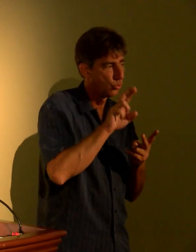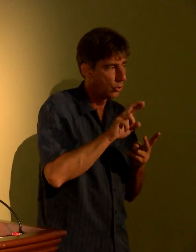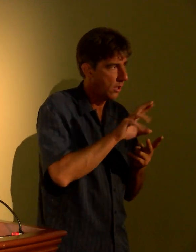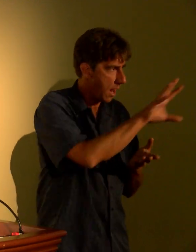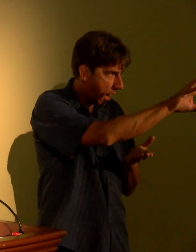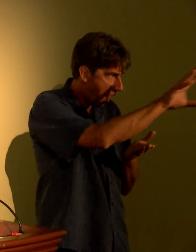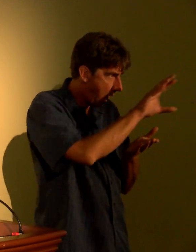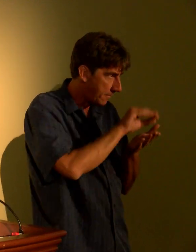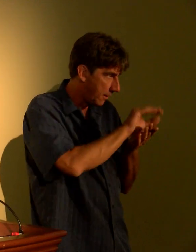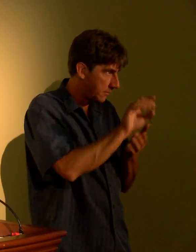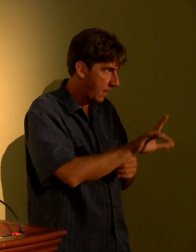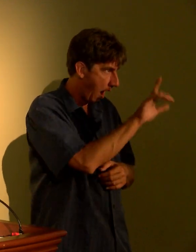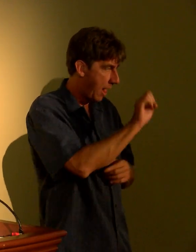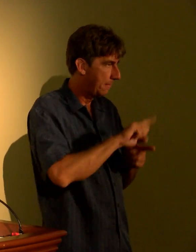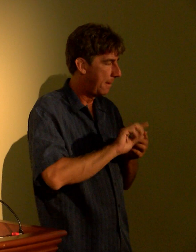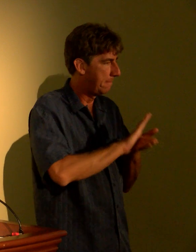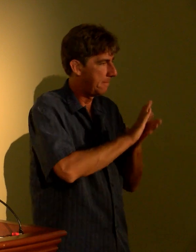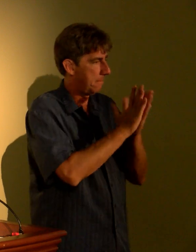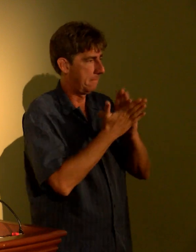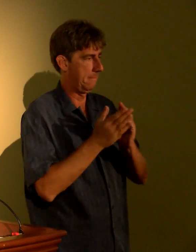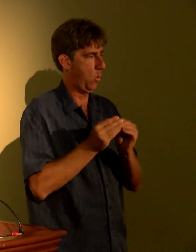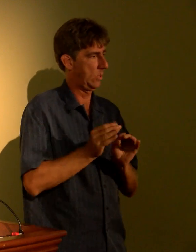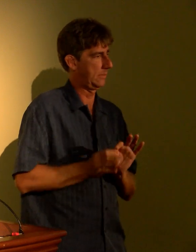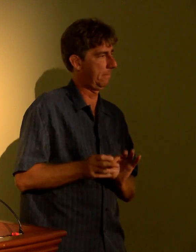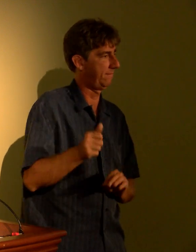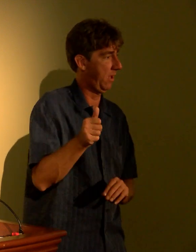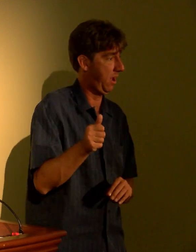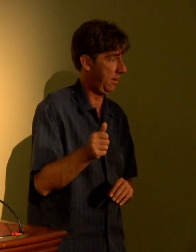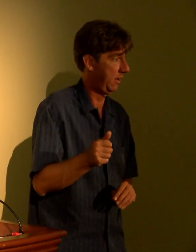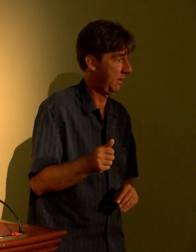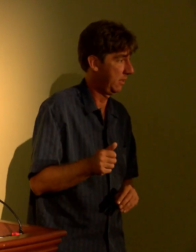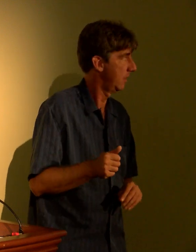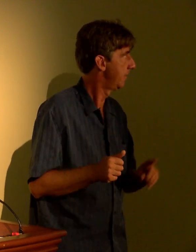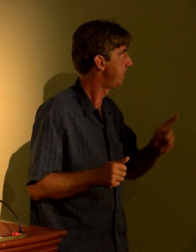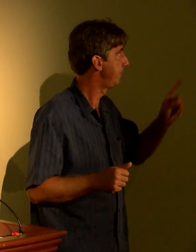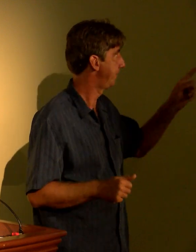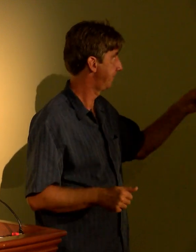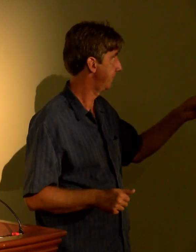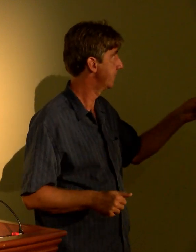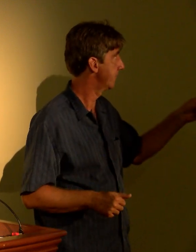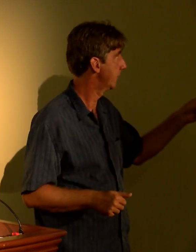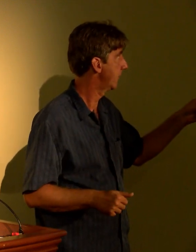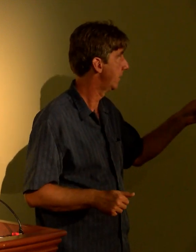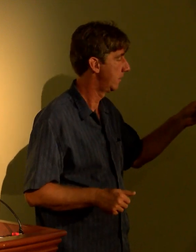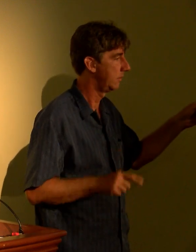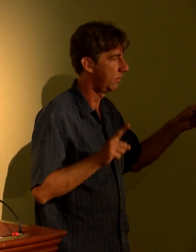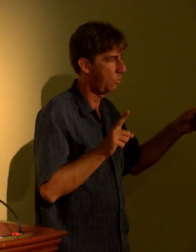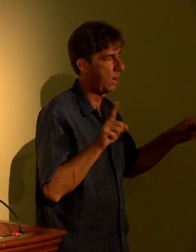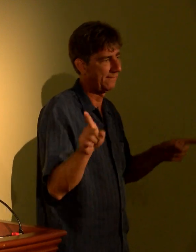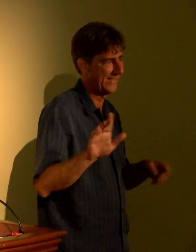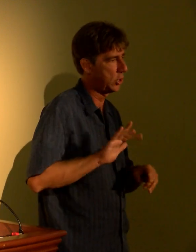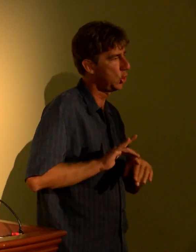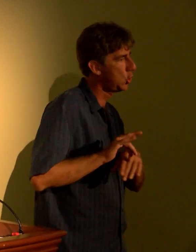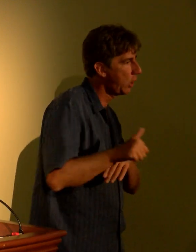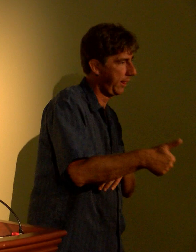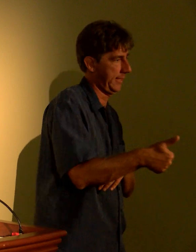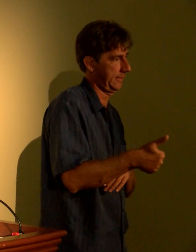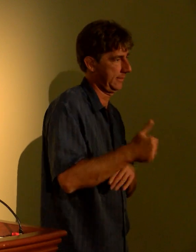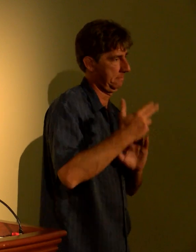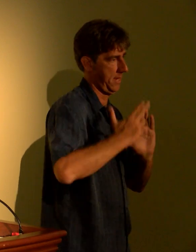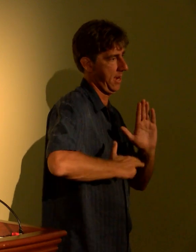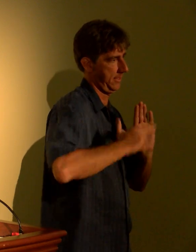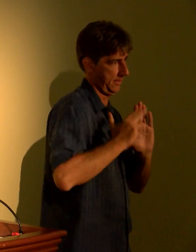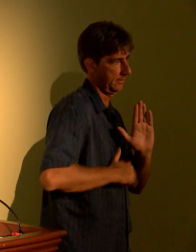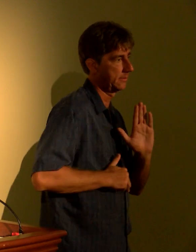it even further. Here is a portrait that Brewster did. It's one of the earliest known works by him,